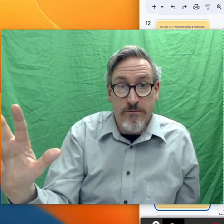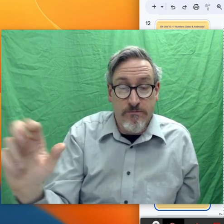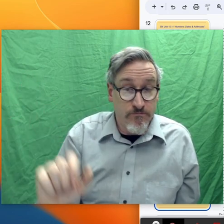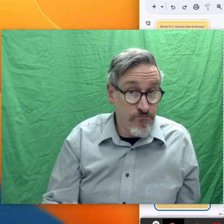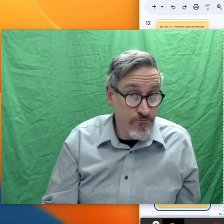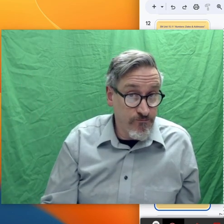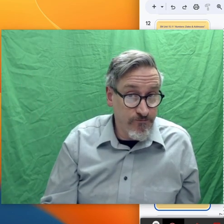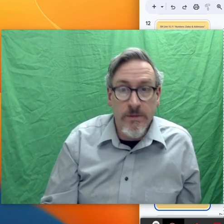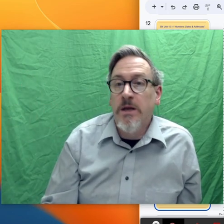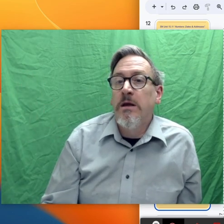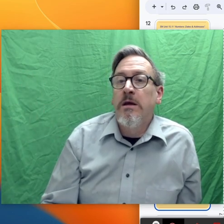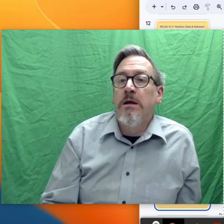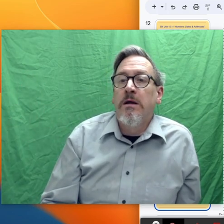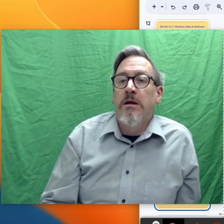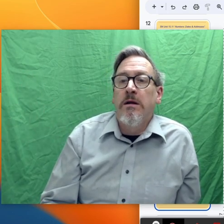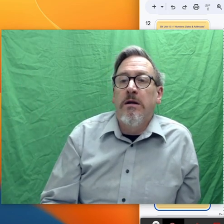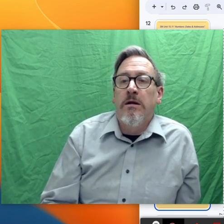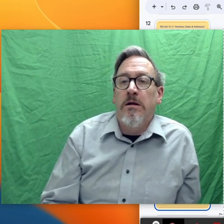19003.